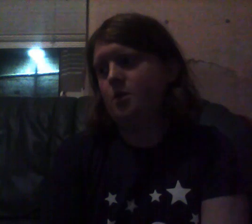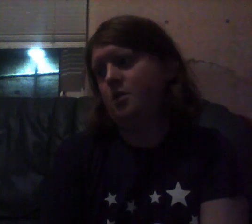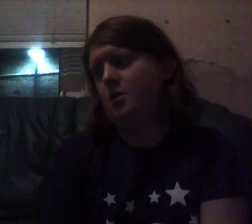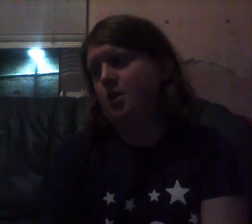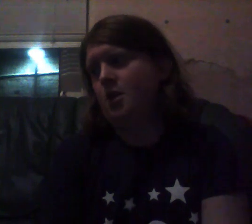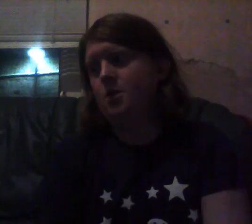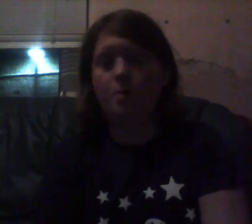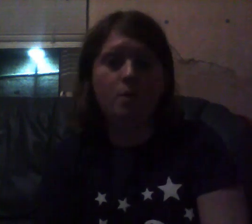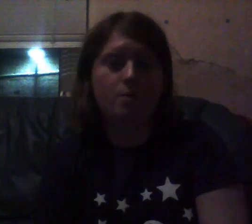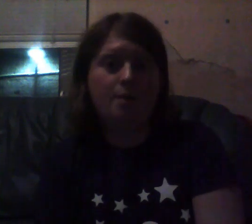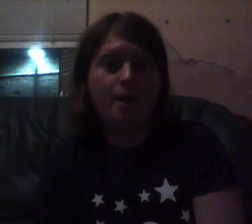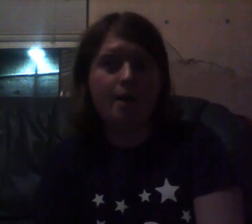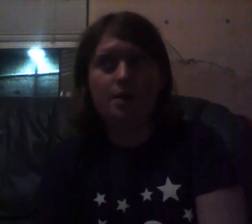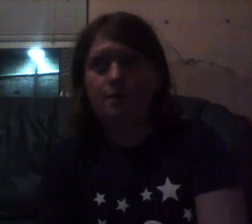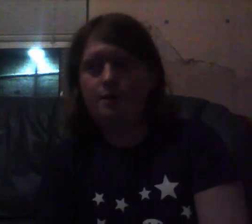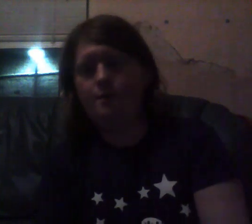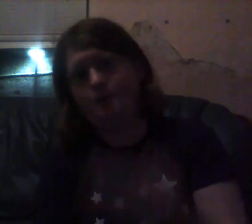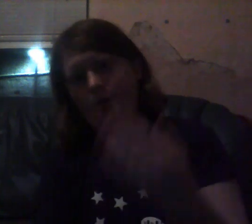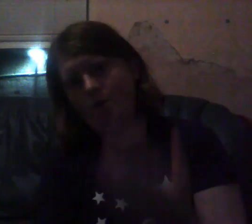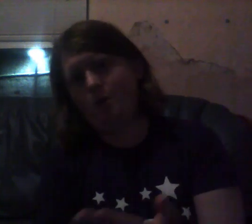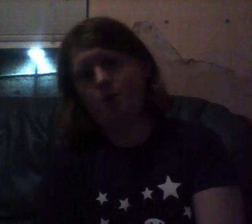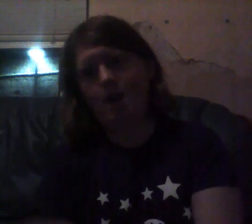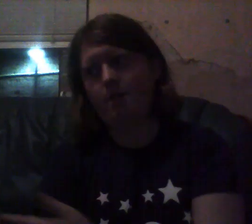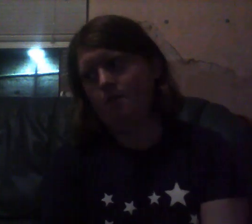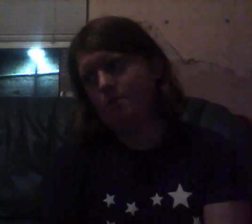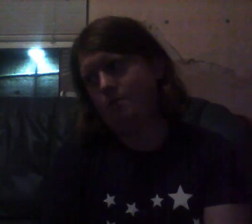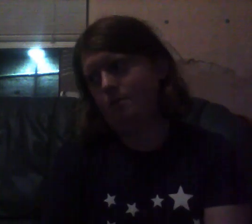just support me by following, sharing